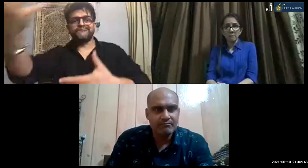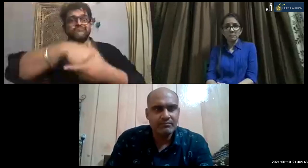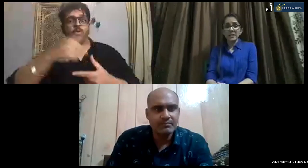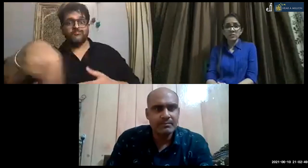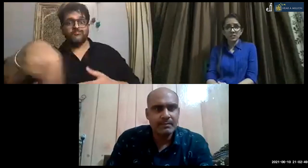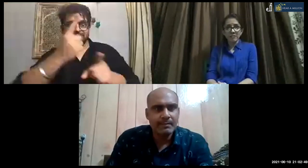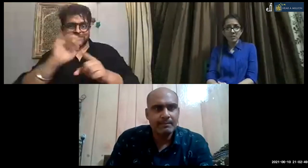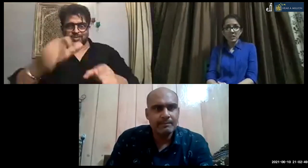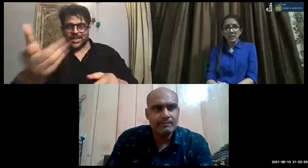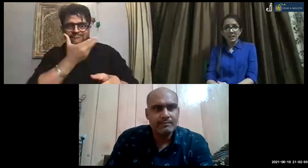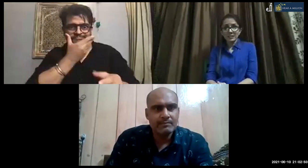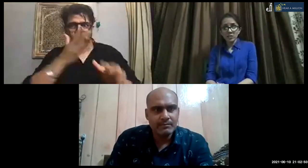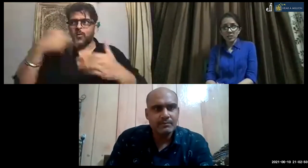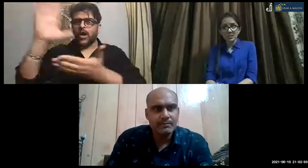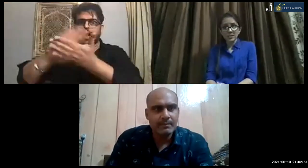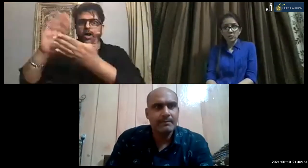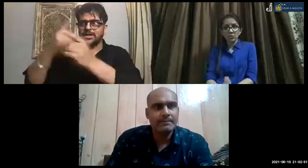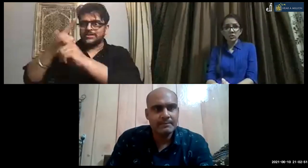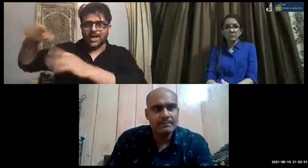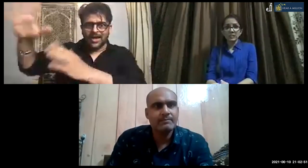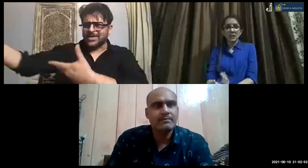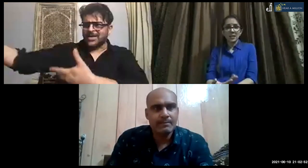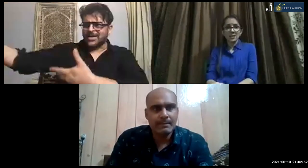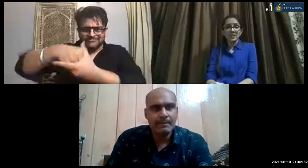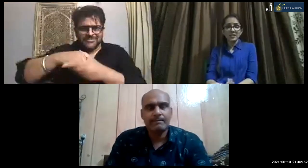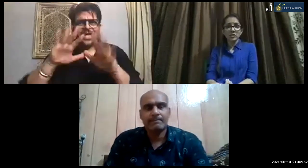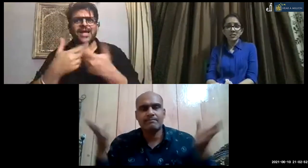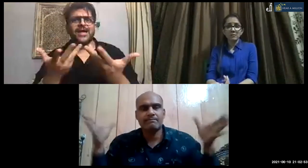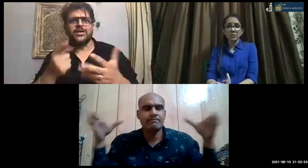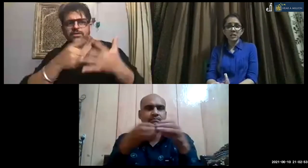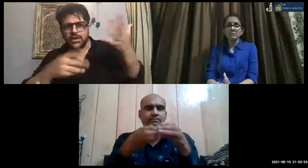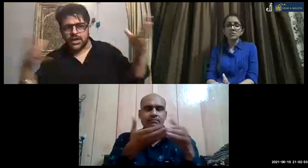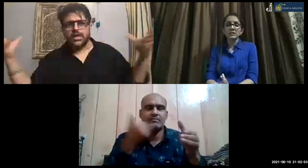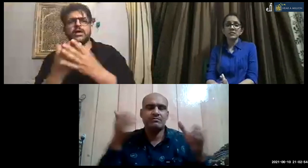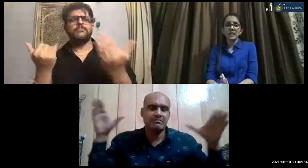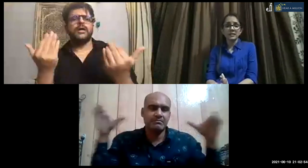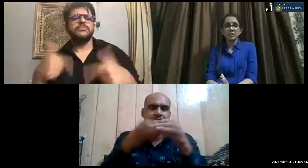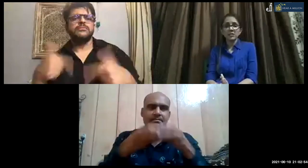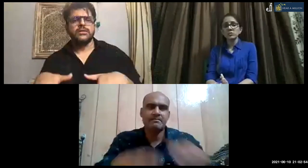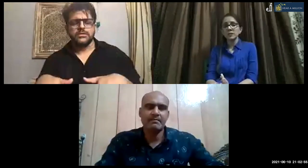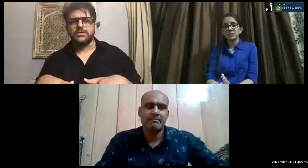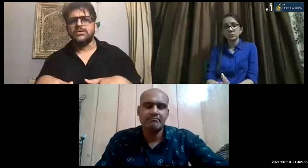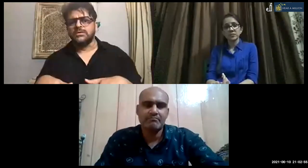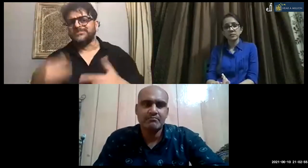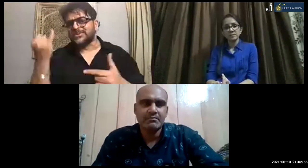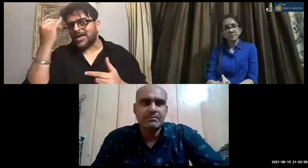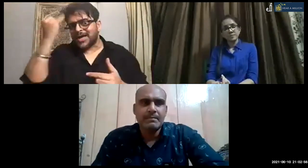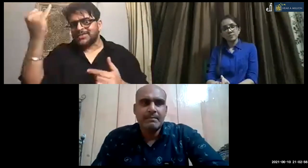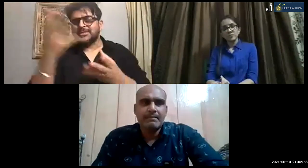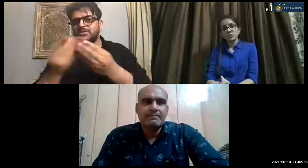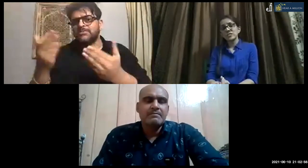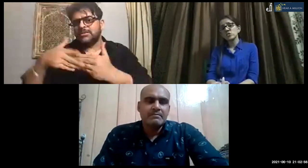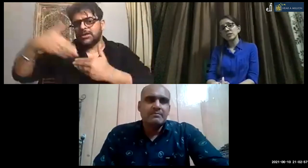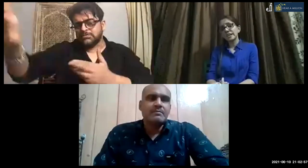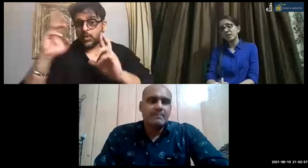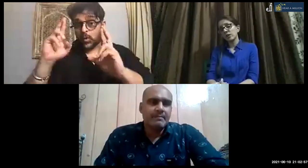could come, parents of the deaf, and teachers like you, Shafiq, Haryana teachers, everyone comes together and we can do something together.